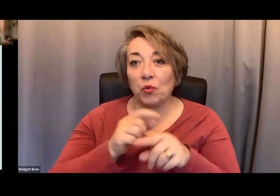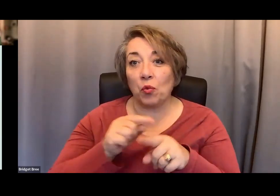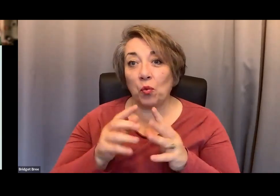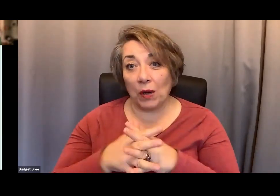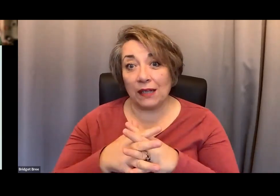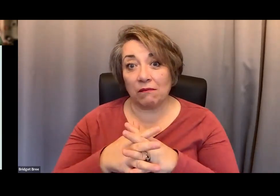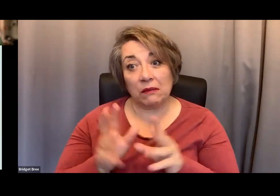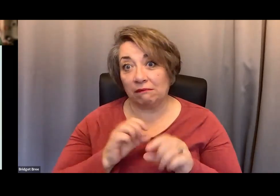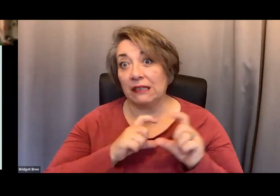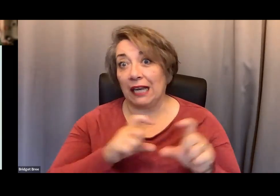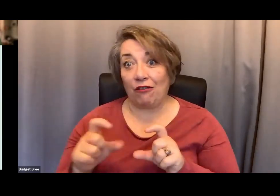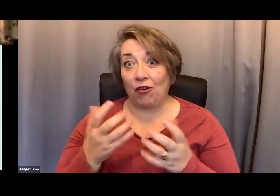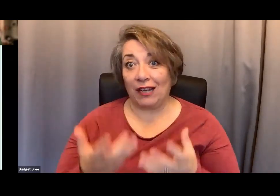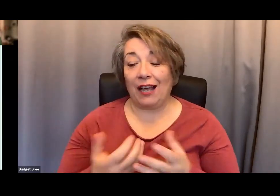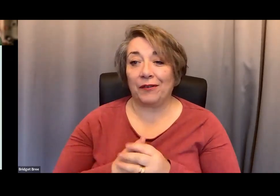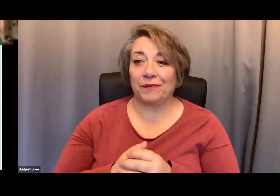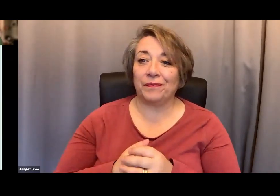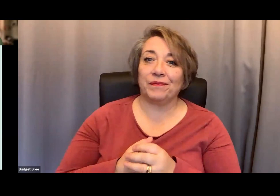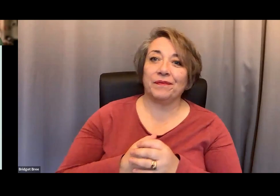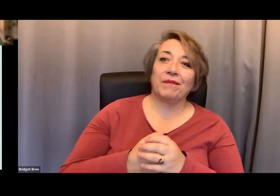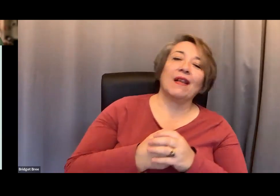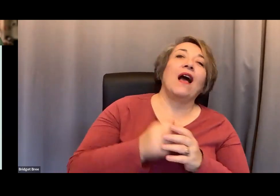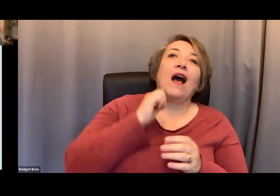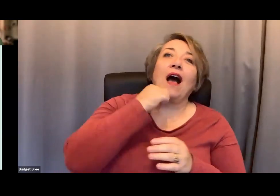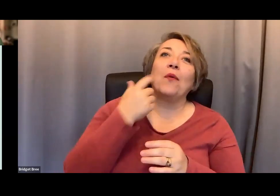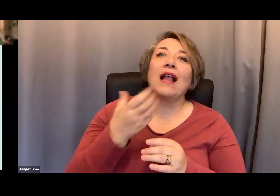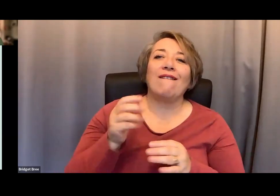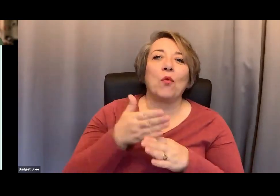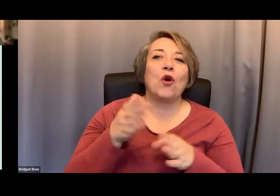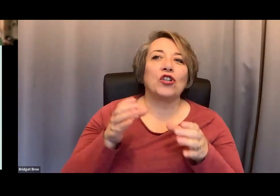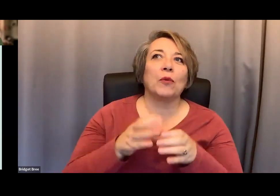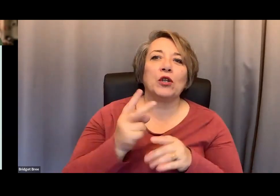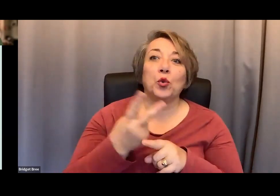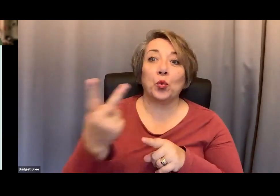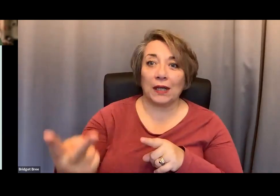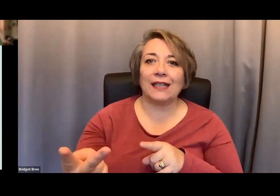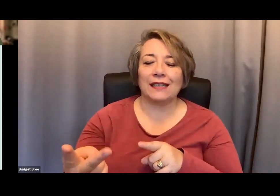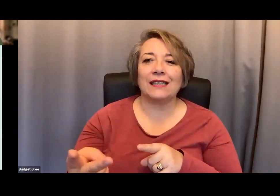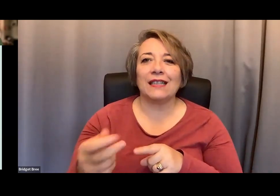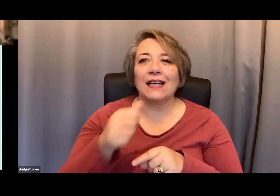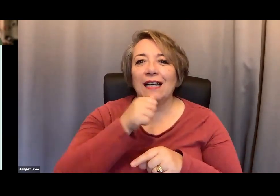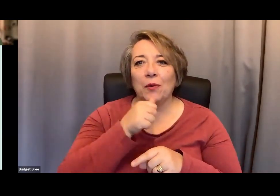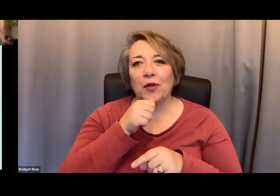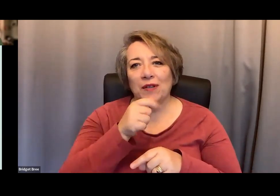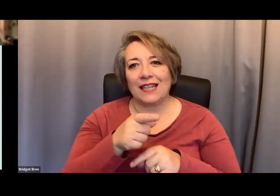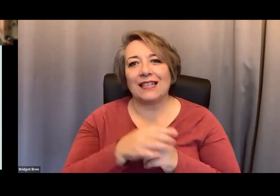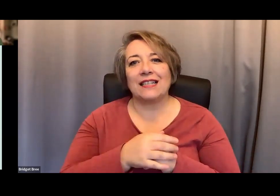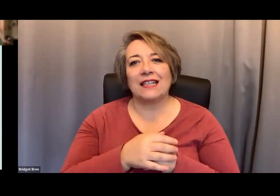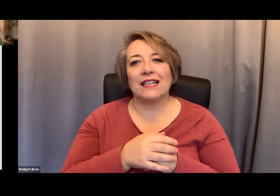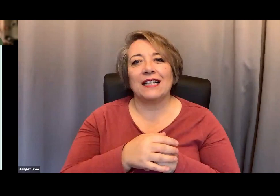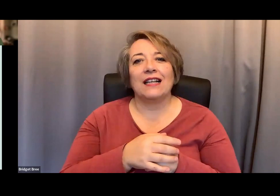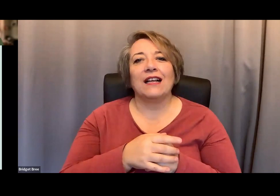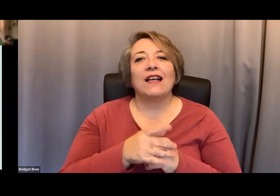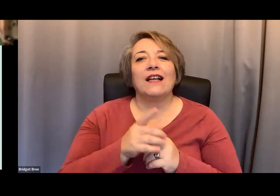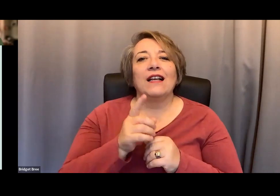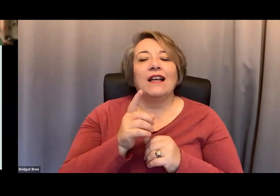running a workshop at our neighbourhood trade school in 2 weeks' time. And here you can see the first side of that canvas based off the